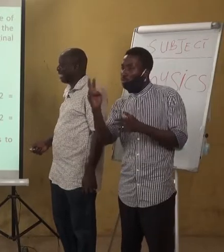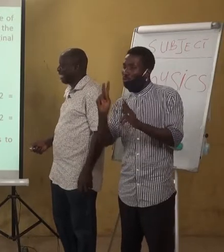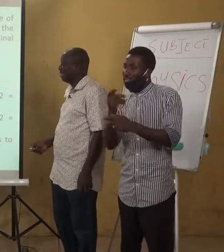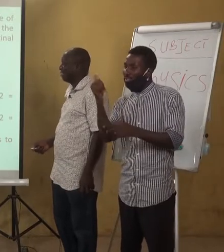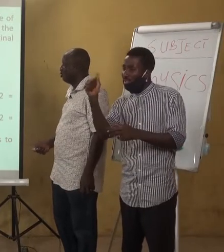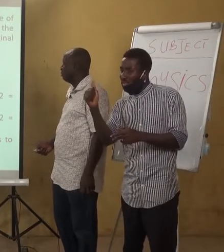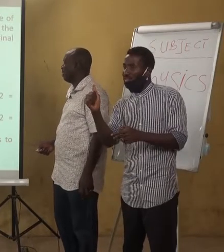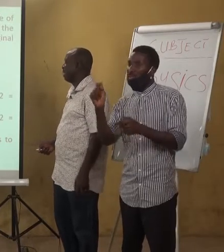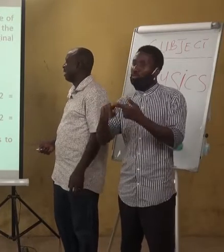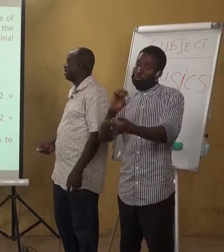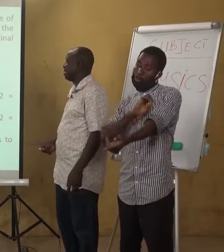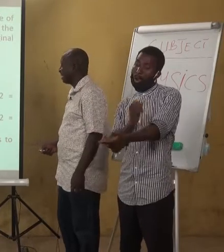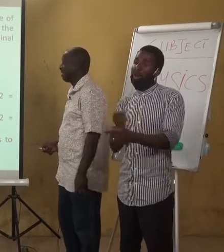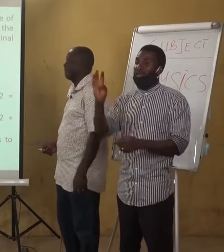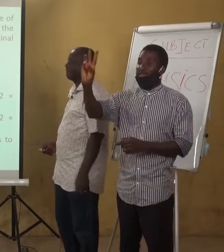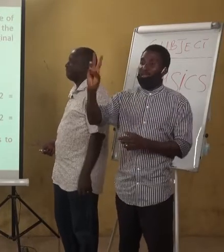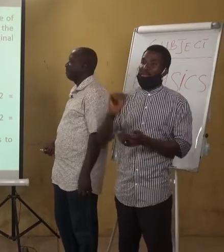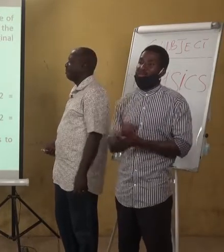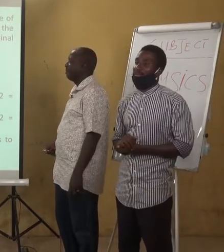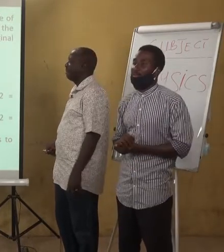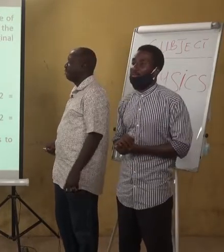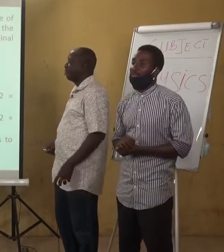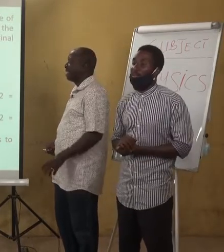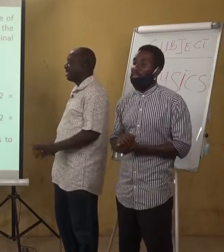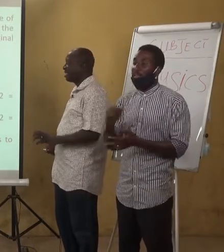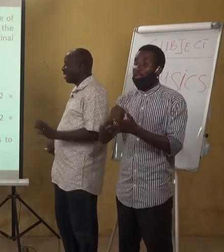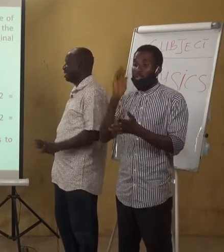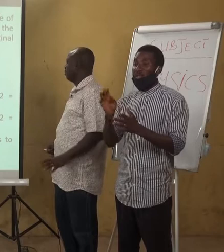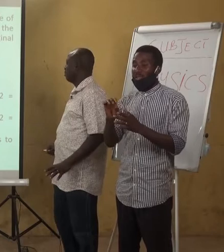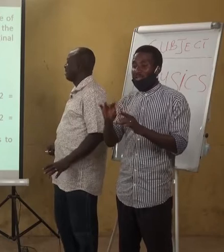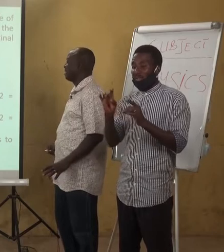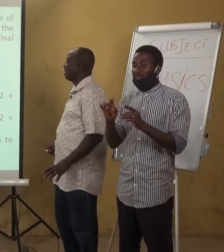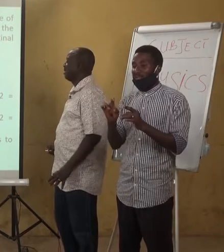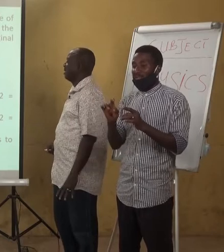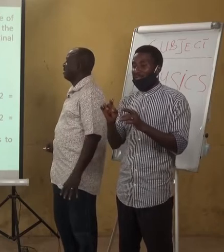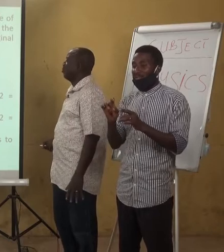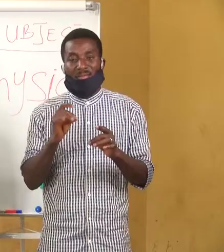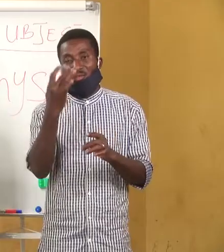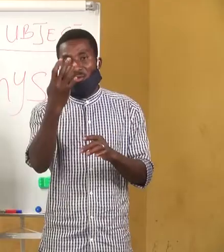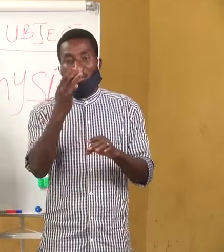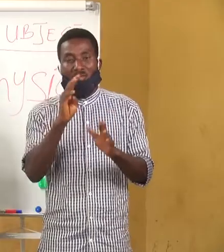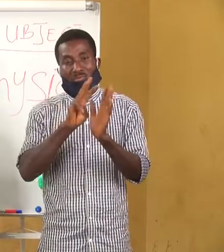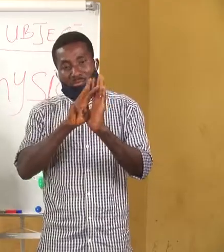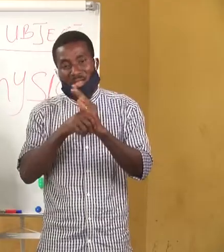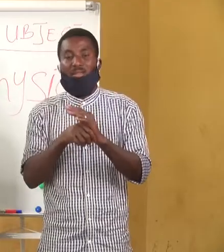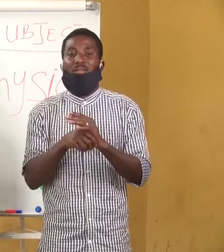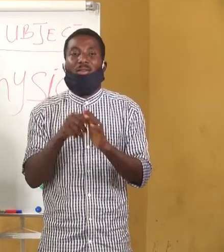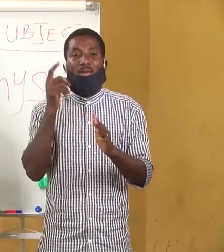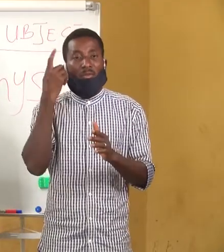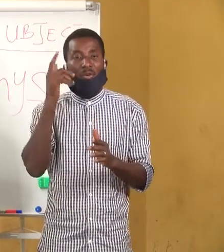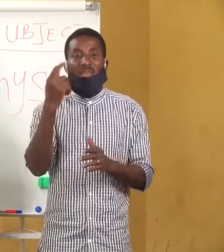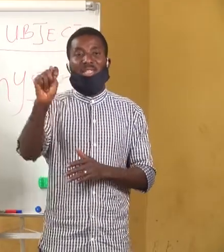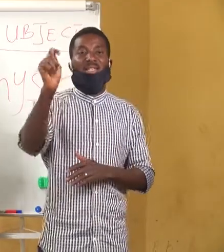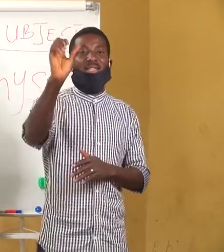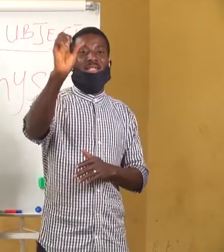times 10 to the power 6. It will take exactly 4 minutes for the